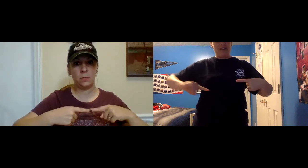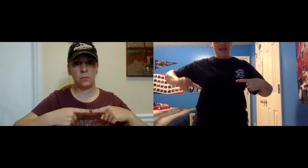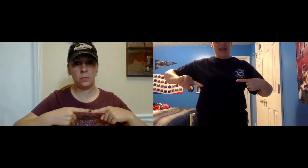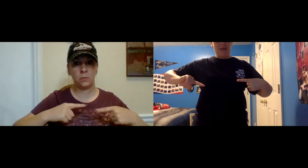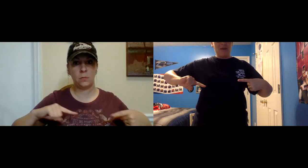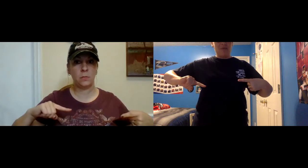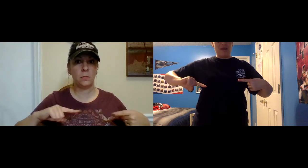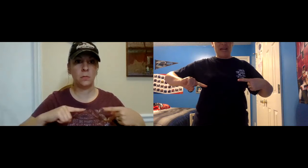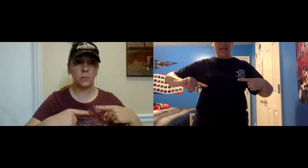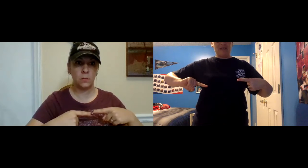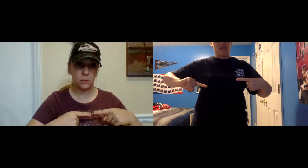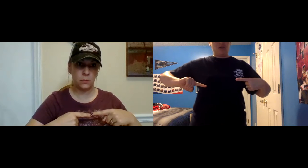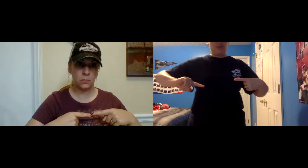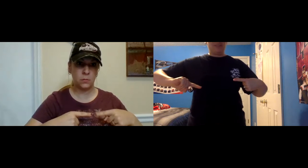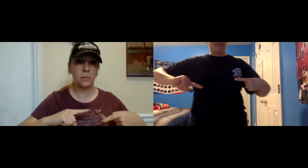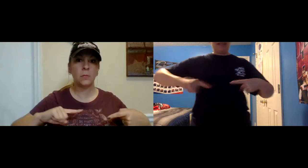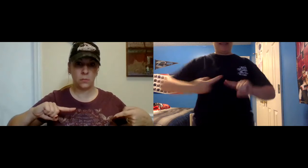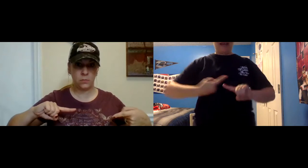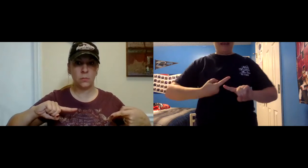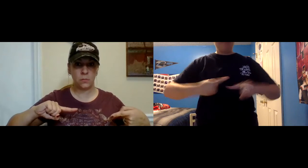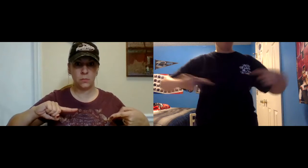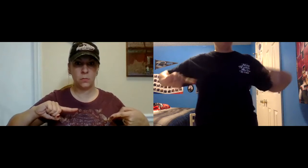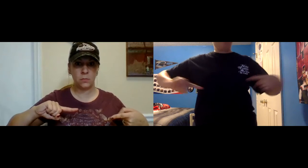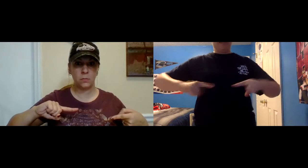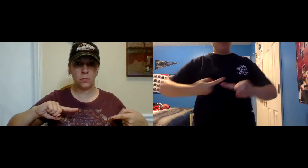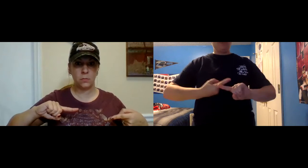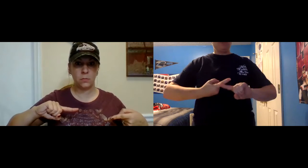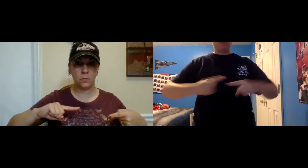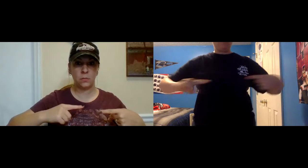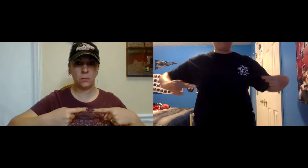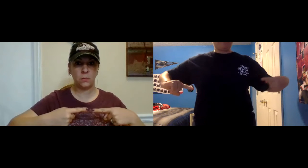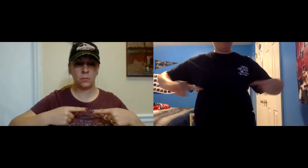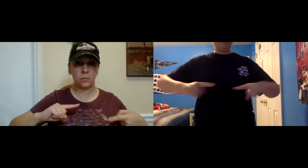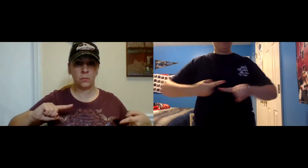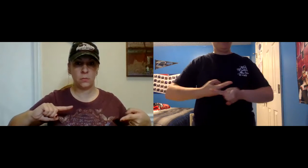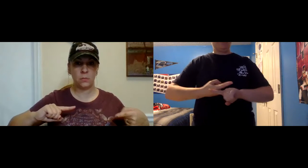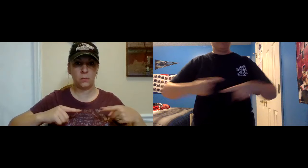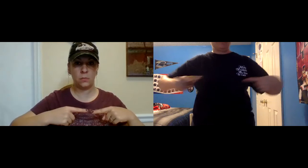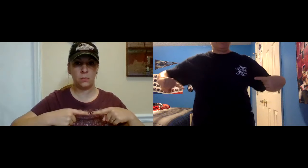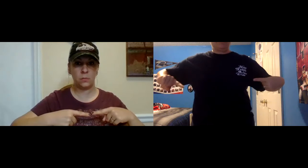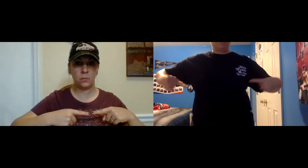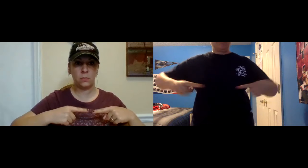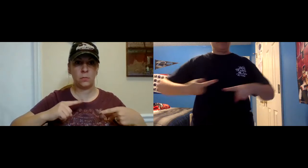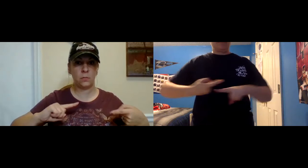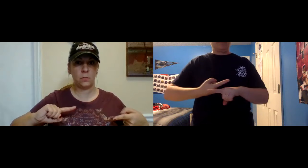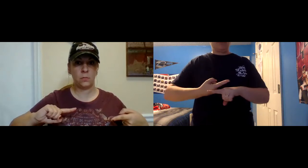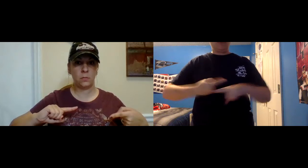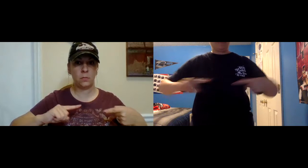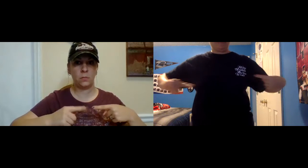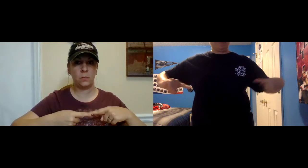way, and my right hand starts like that. But yeah, so you're just twisting.